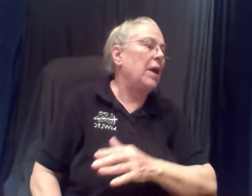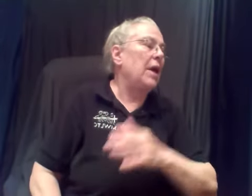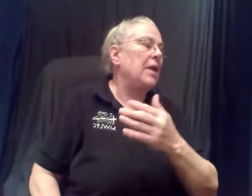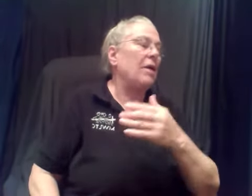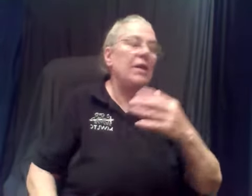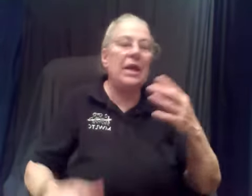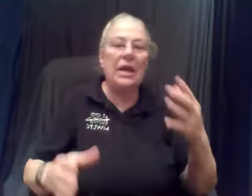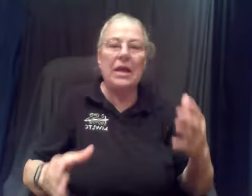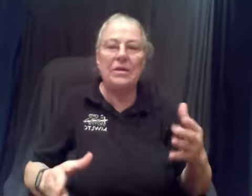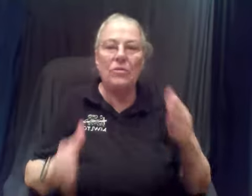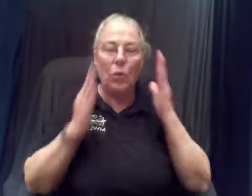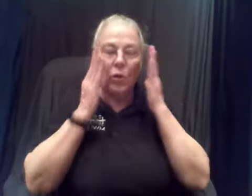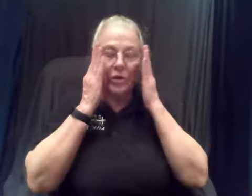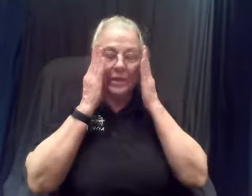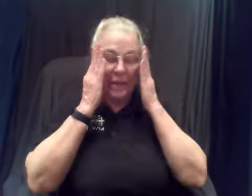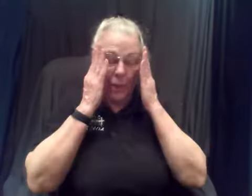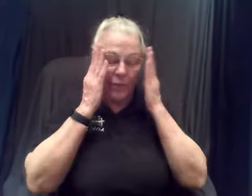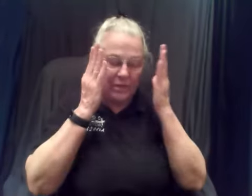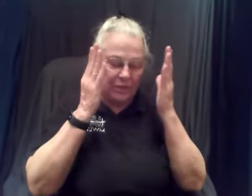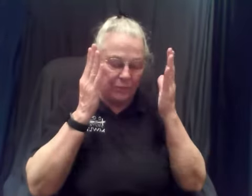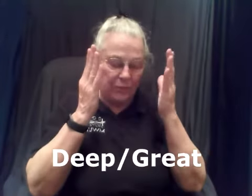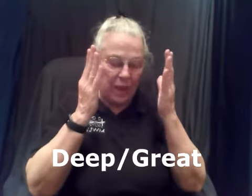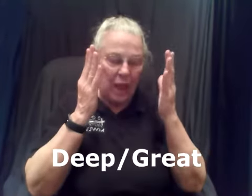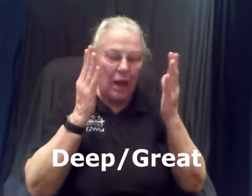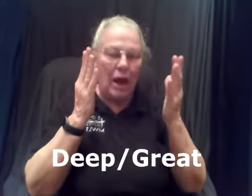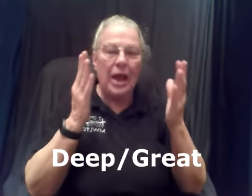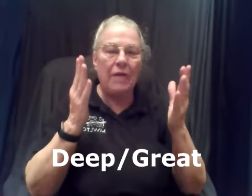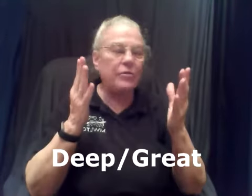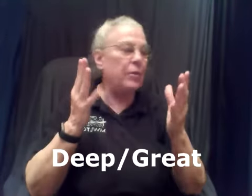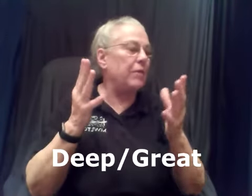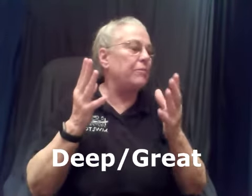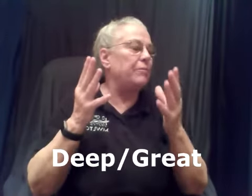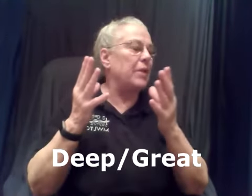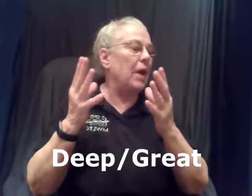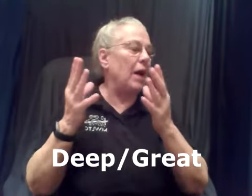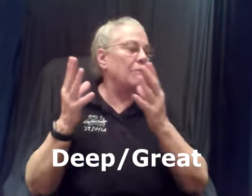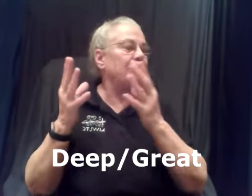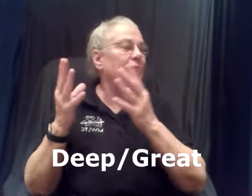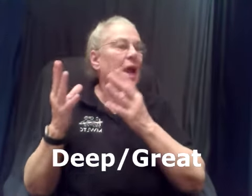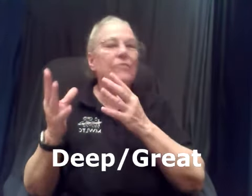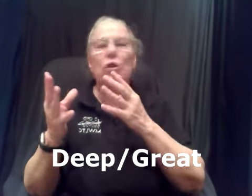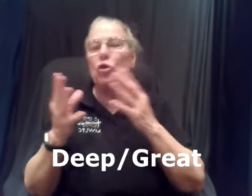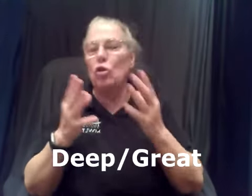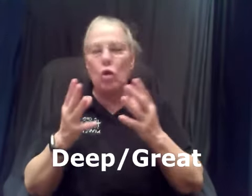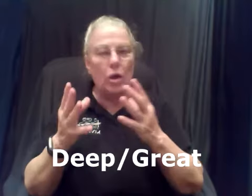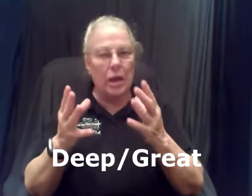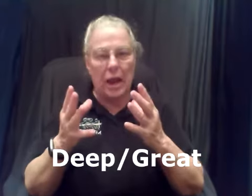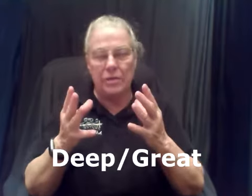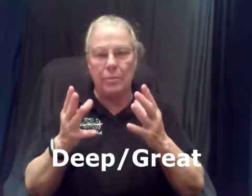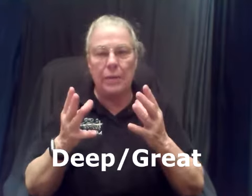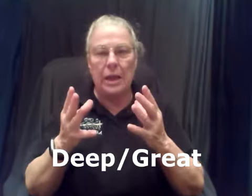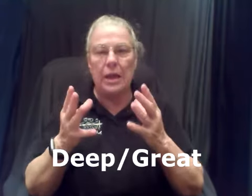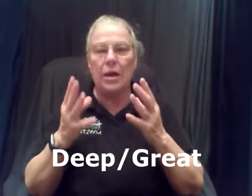Now, in the word deepest, I have to be, I have to look at the meaning of the